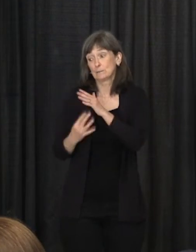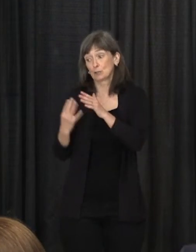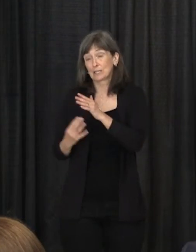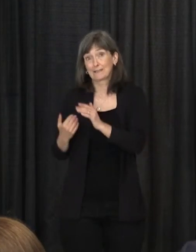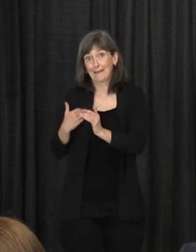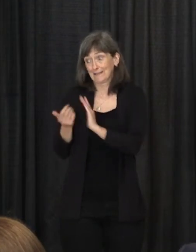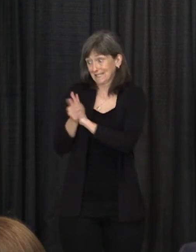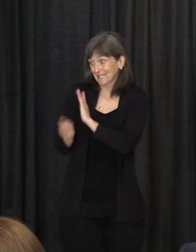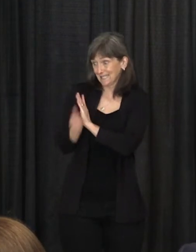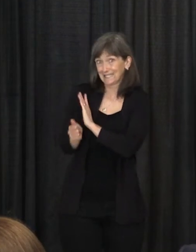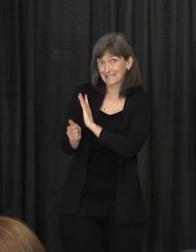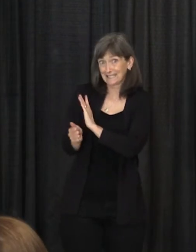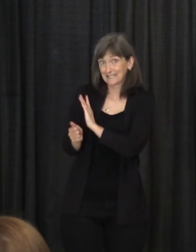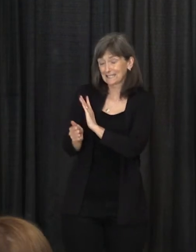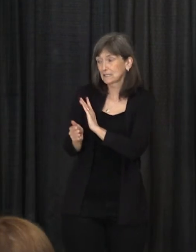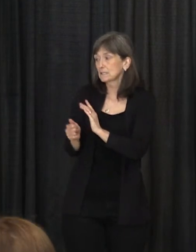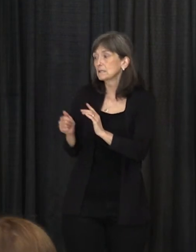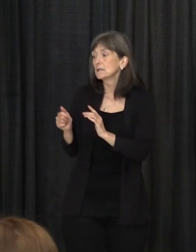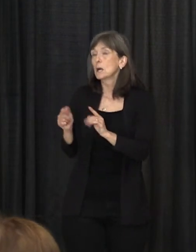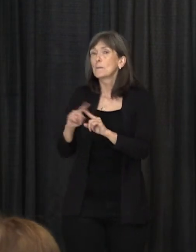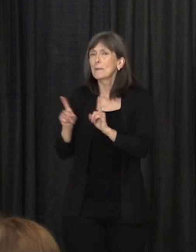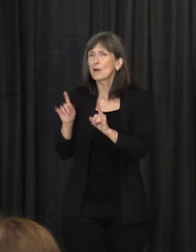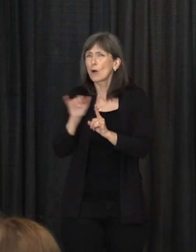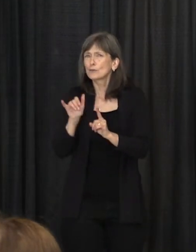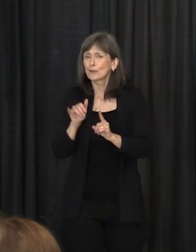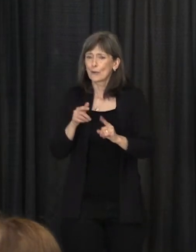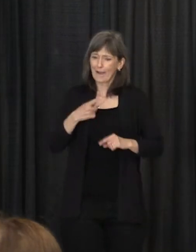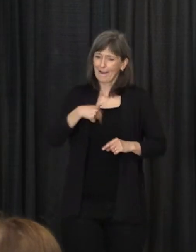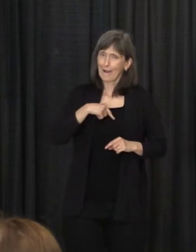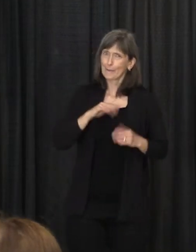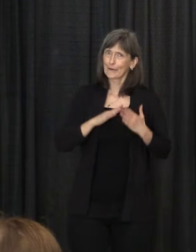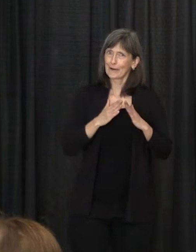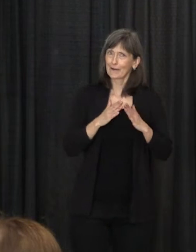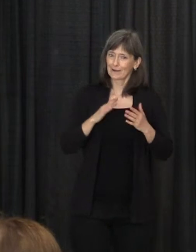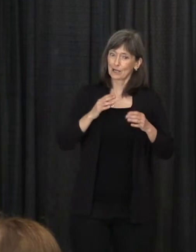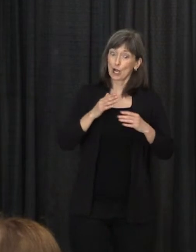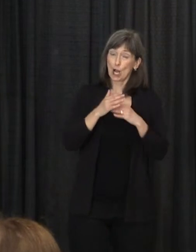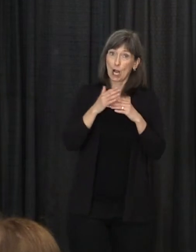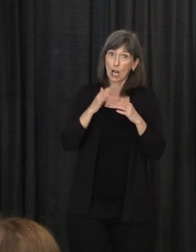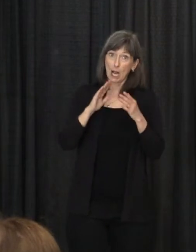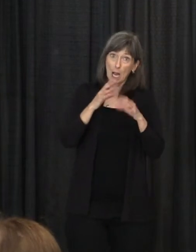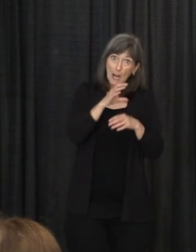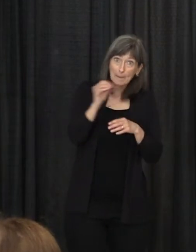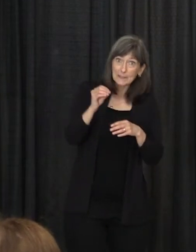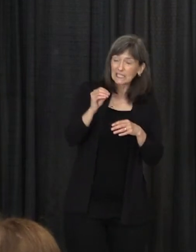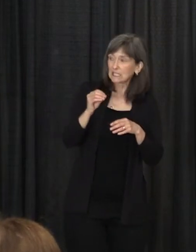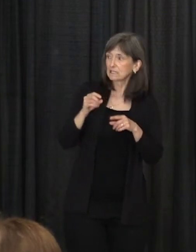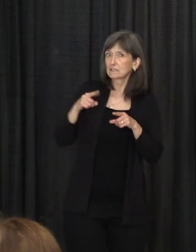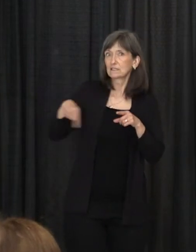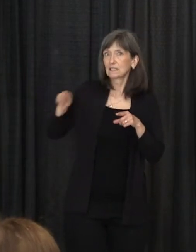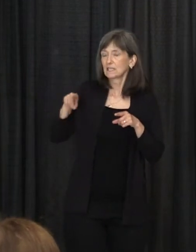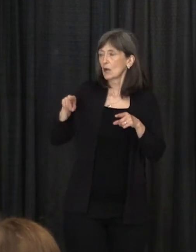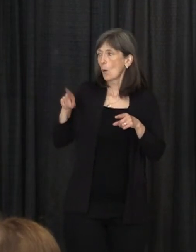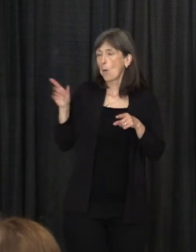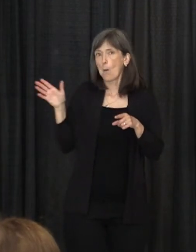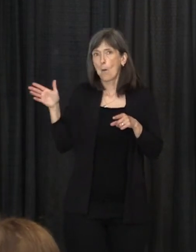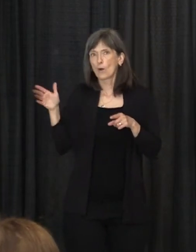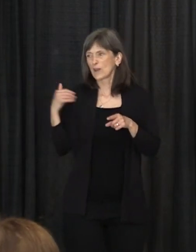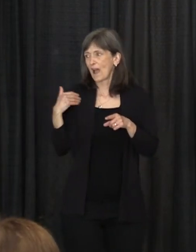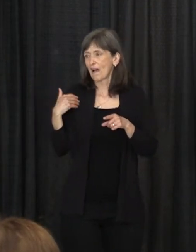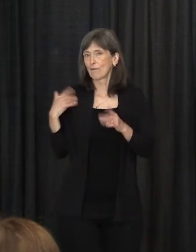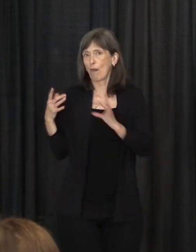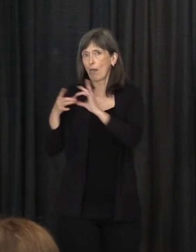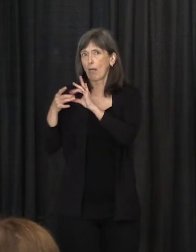but importantly, it provides important links for our companies around the world. Most tech companies are born global. We have a small domestic